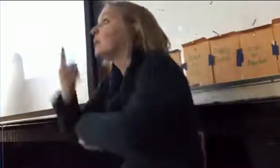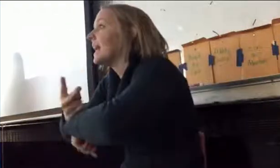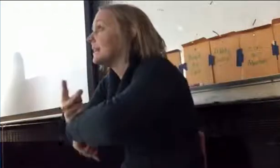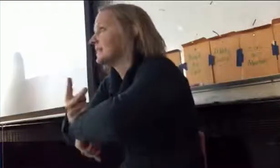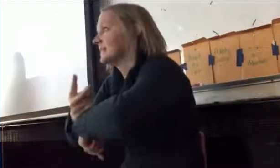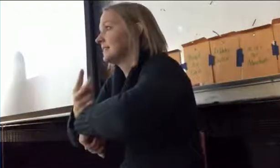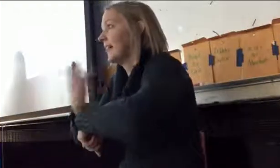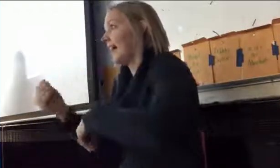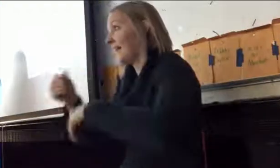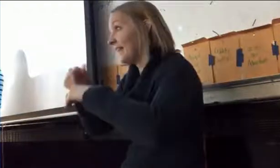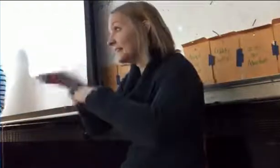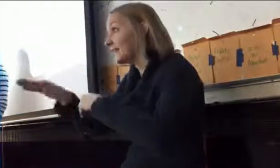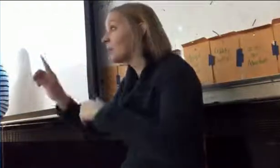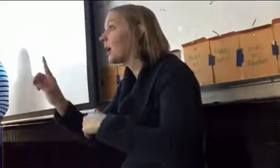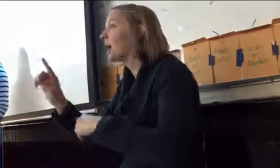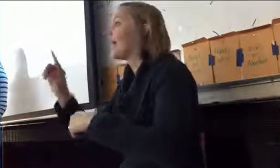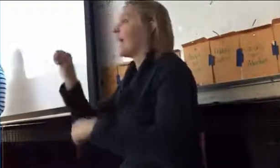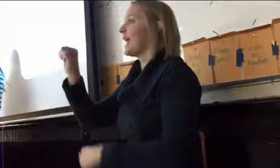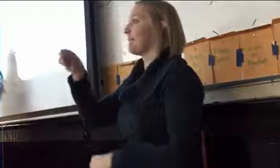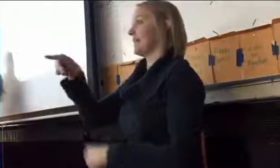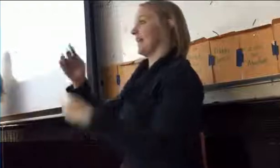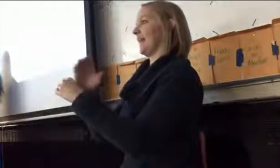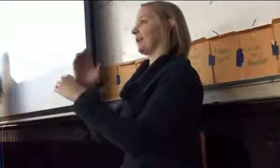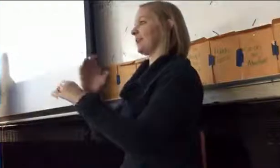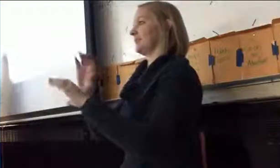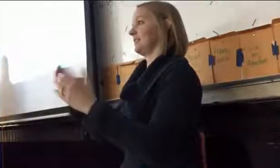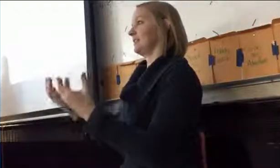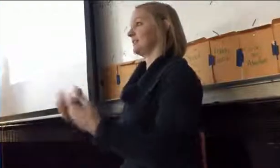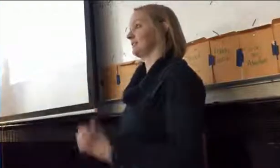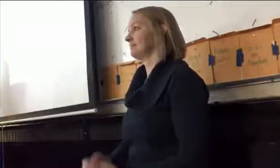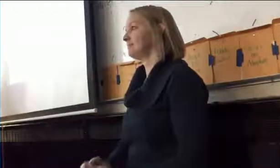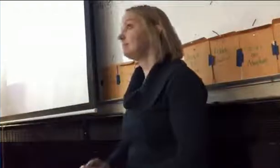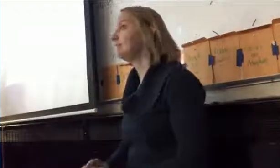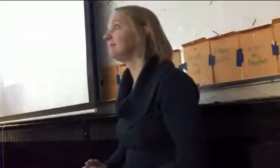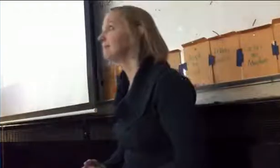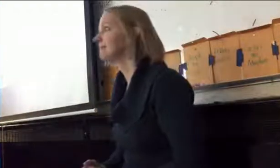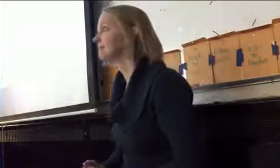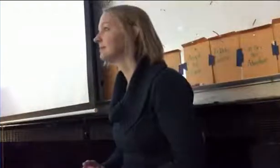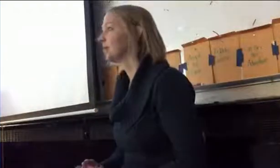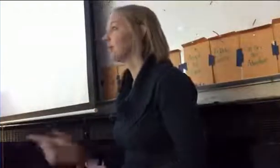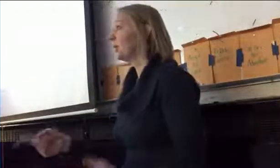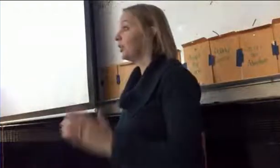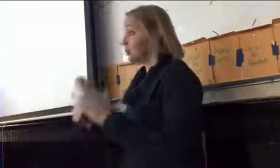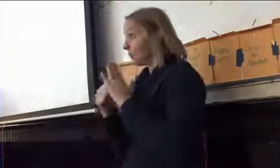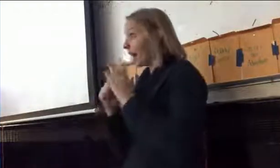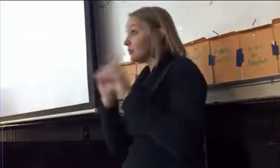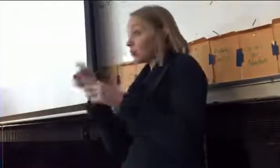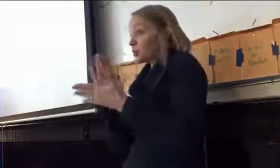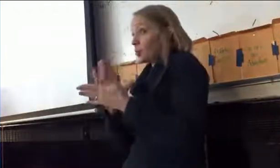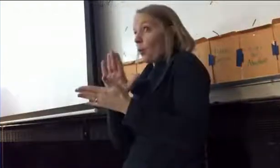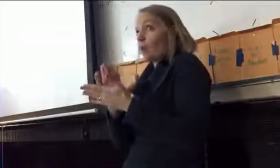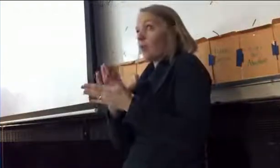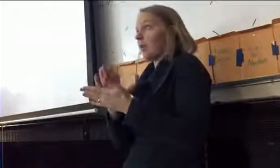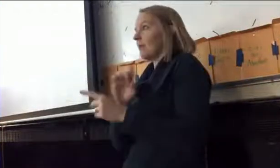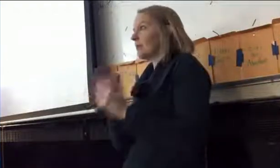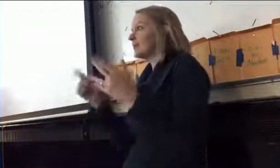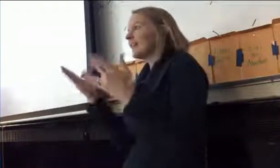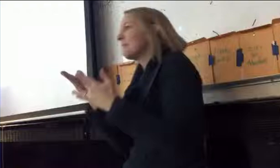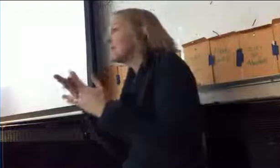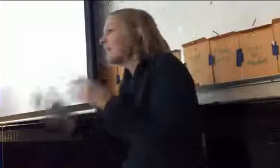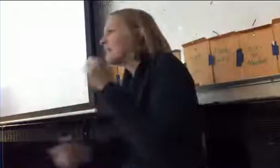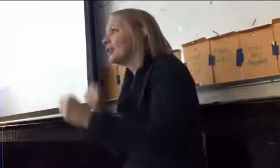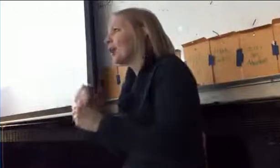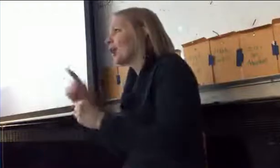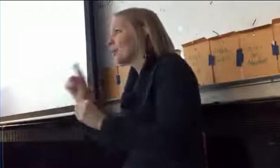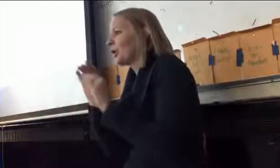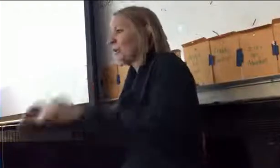Calc. Okay? Now, part of this is you have to go to school, and, it was in the middle of the school year. Where do you put